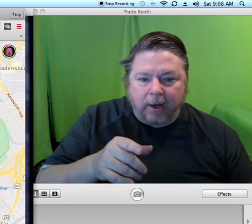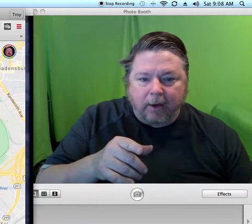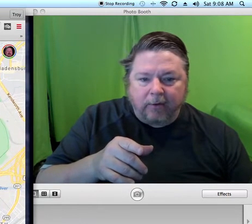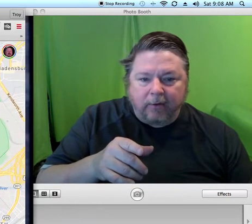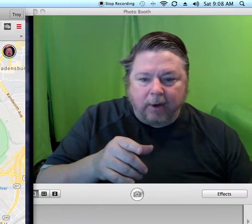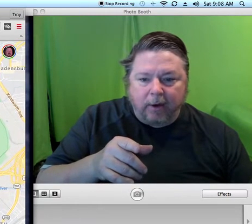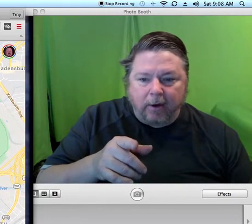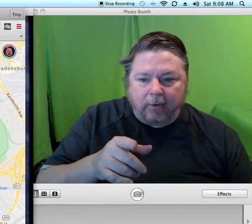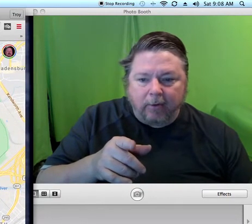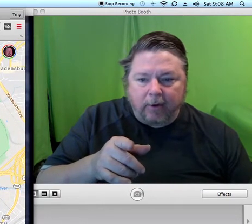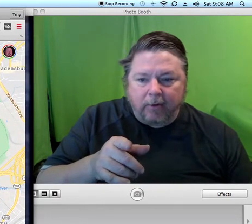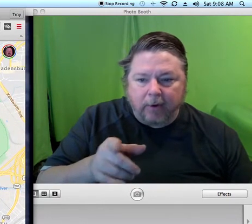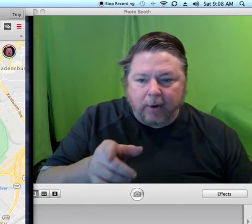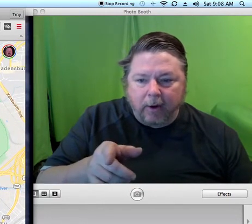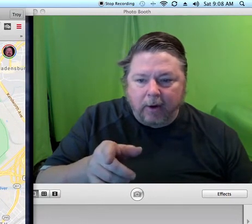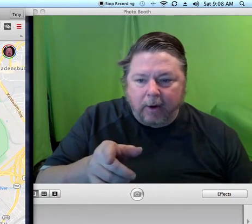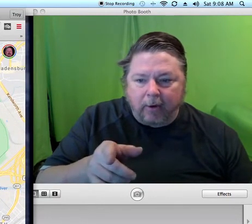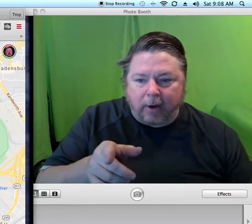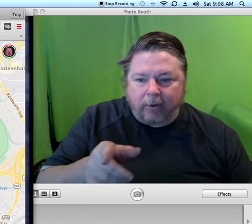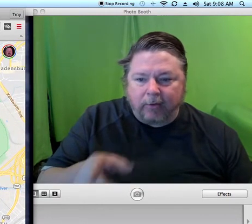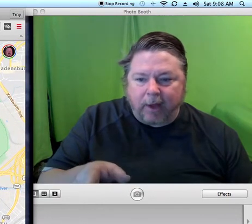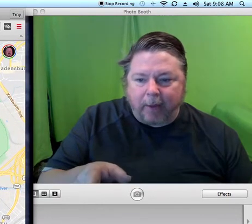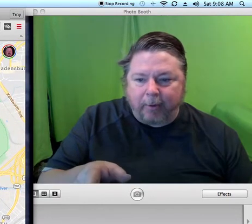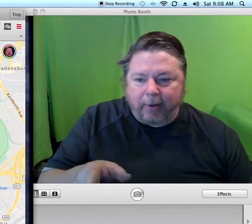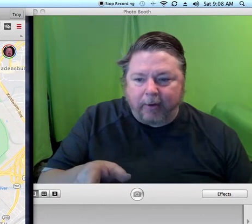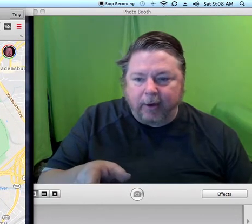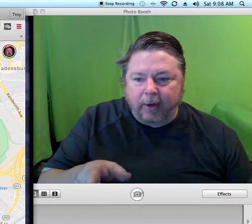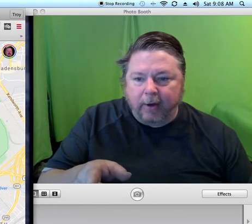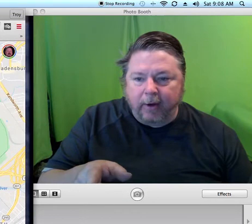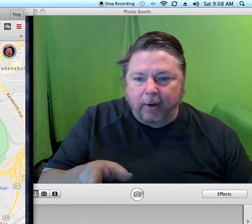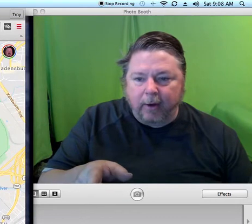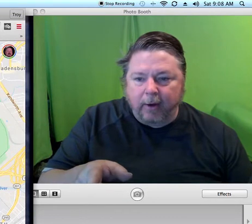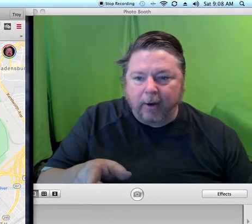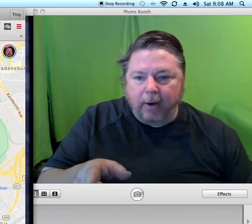There's H Street, Lower City. Okay, here's the Capitol Building.